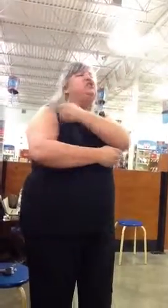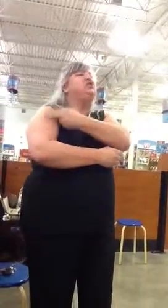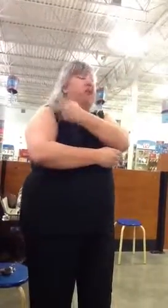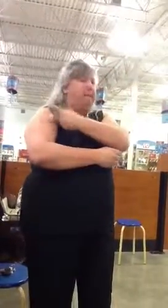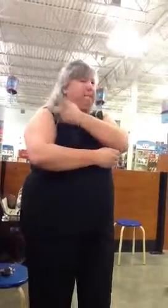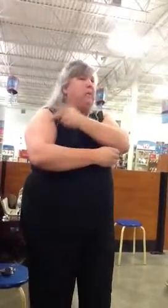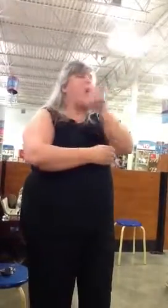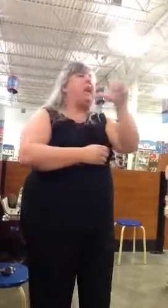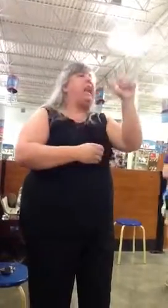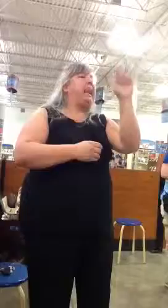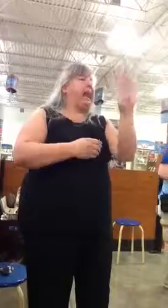dog.